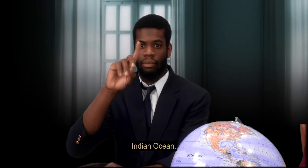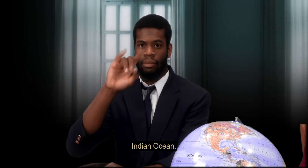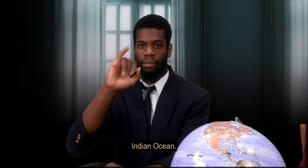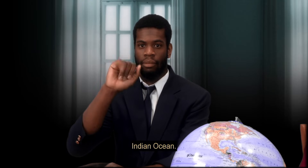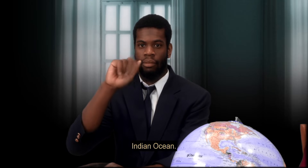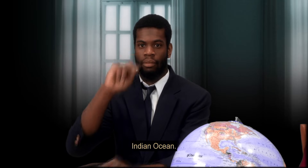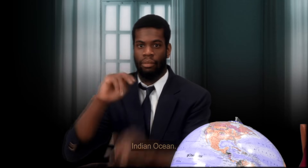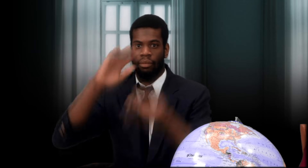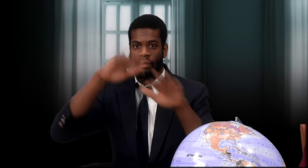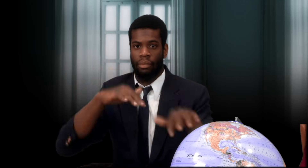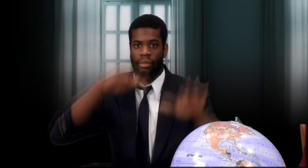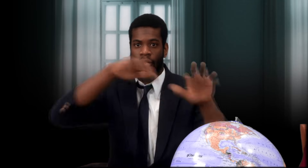Indian Ocean.